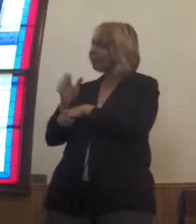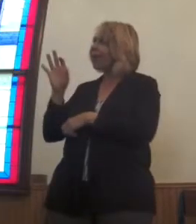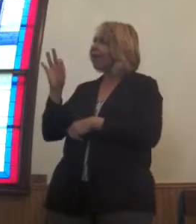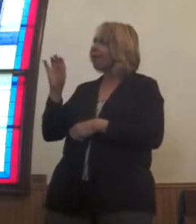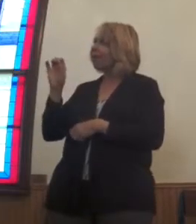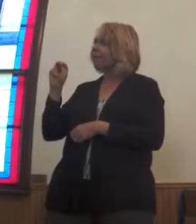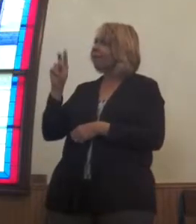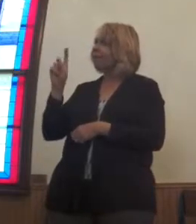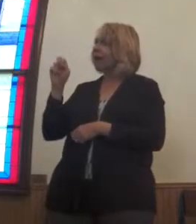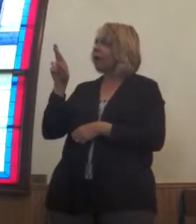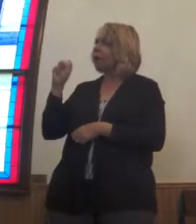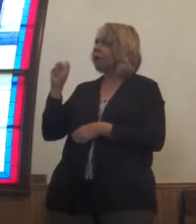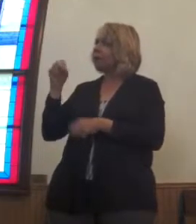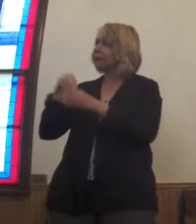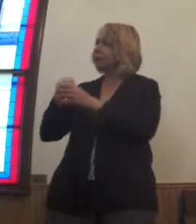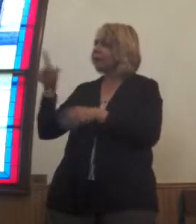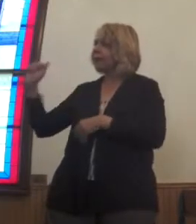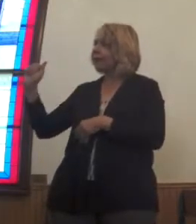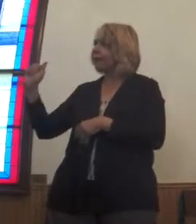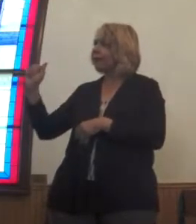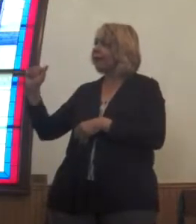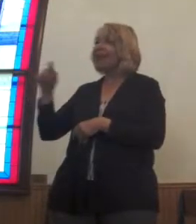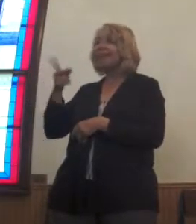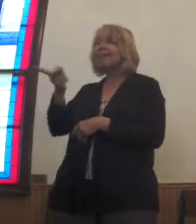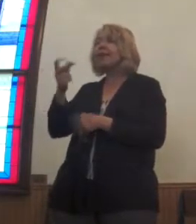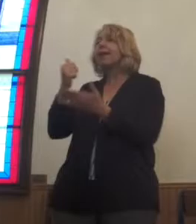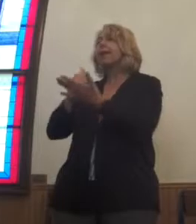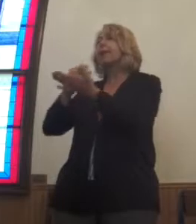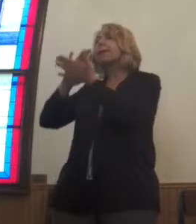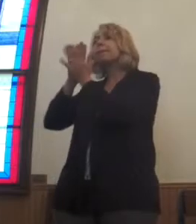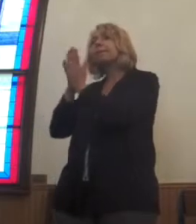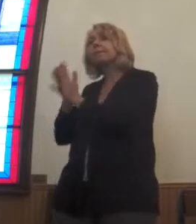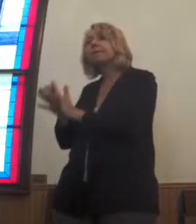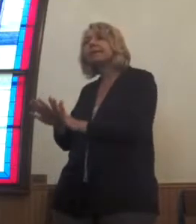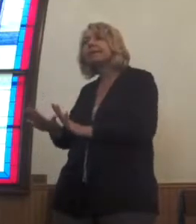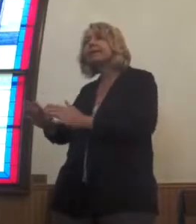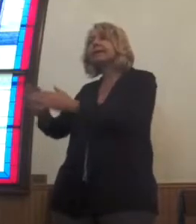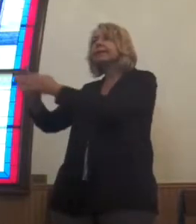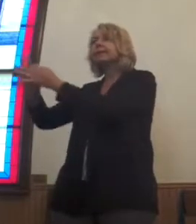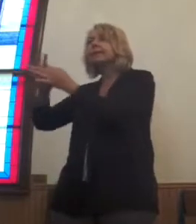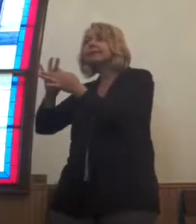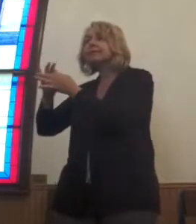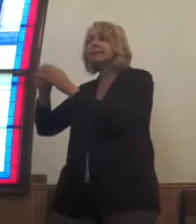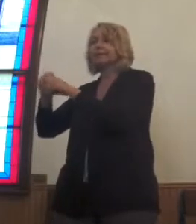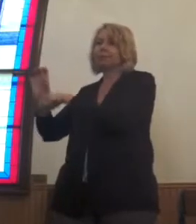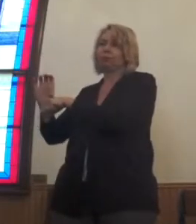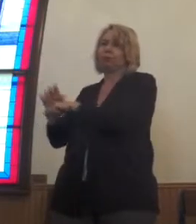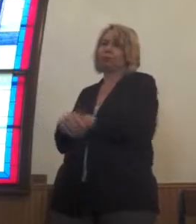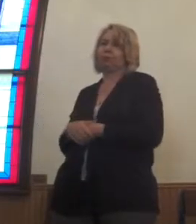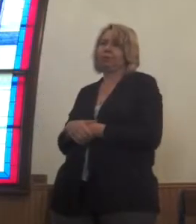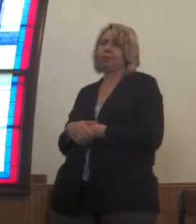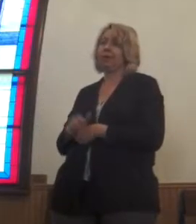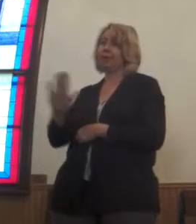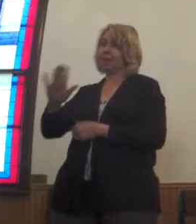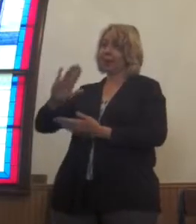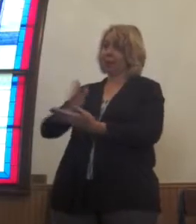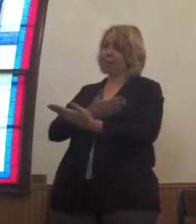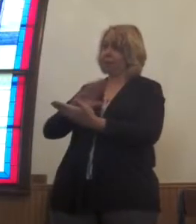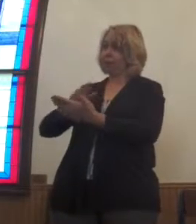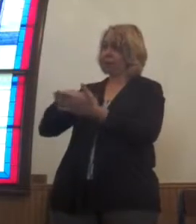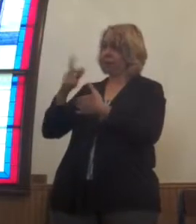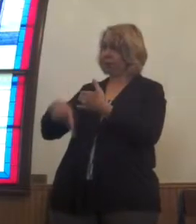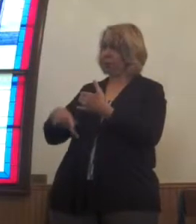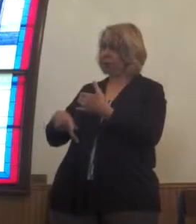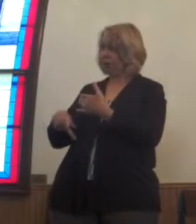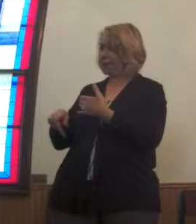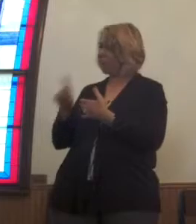keep that peacemaking or that peacefulness amongst the church. The music program is one of the few